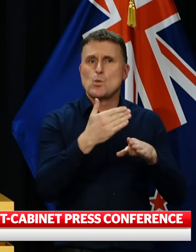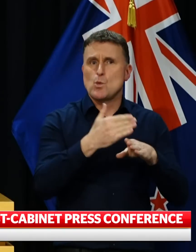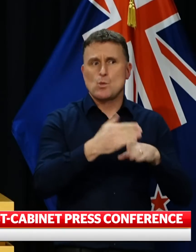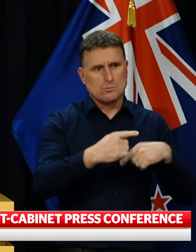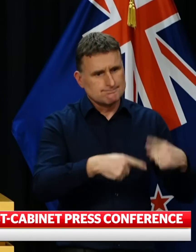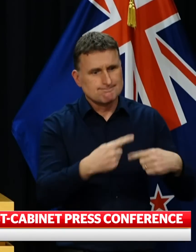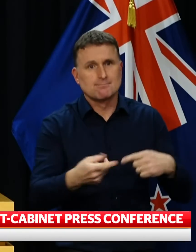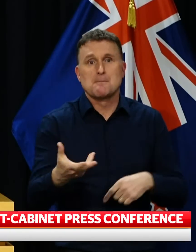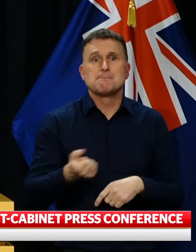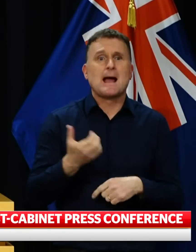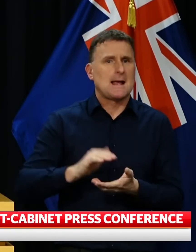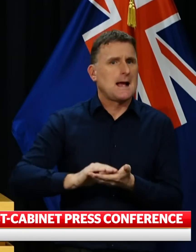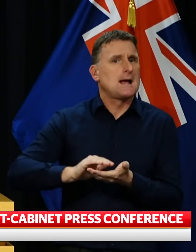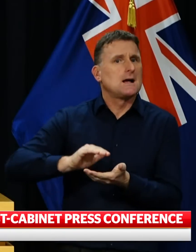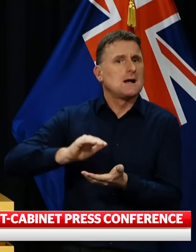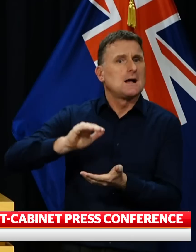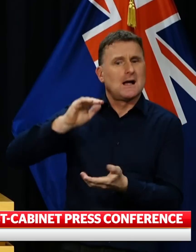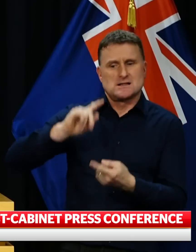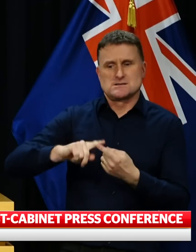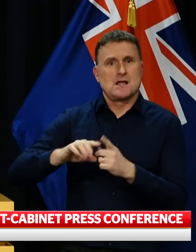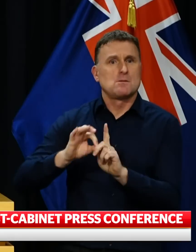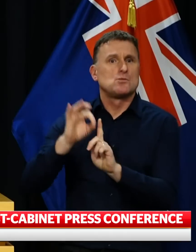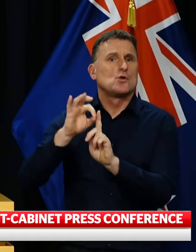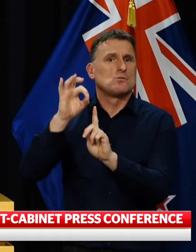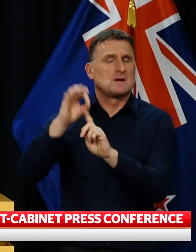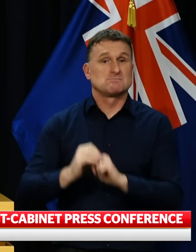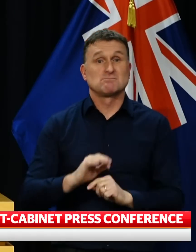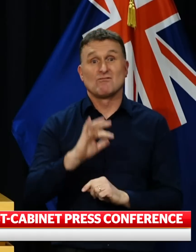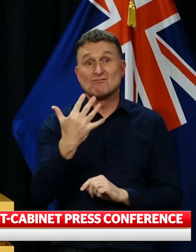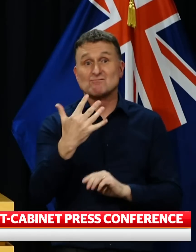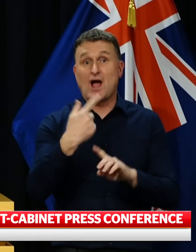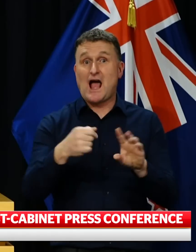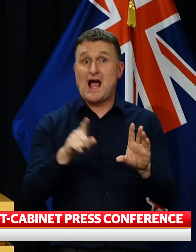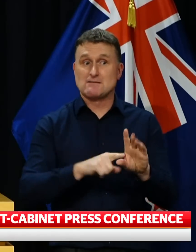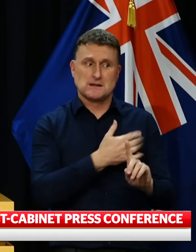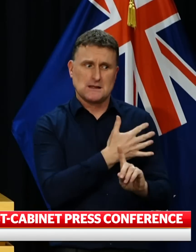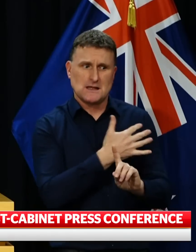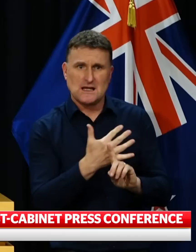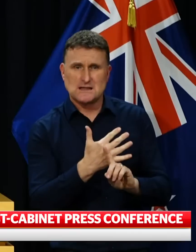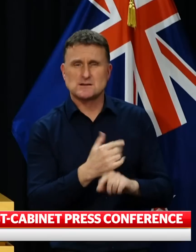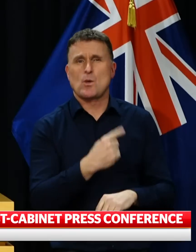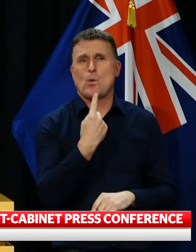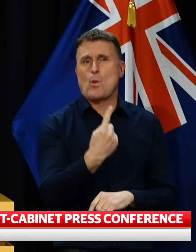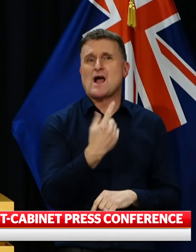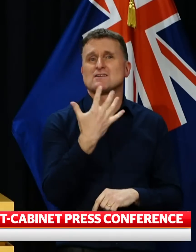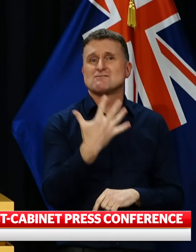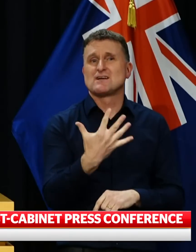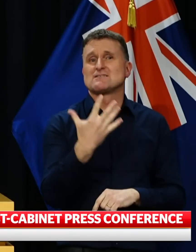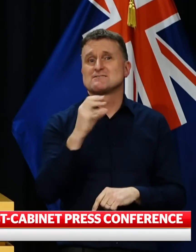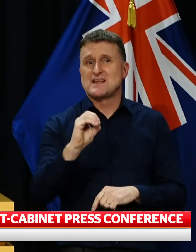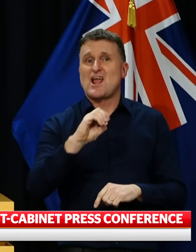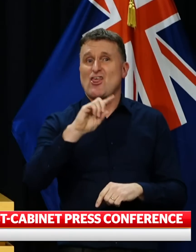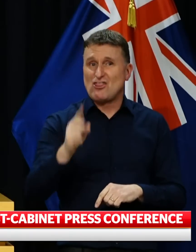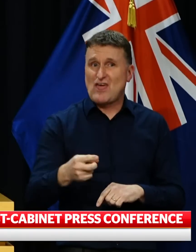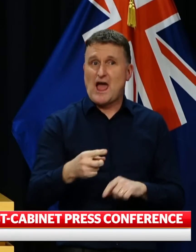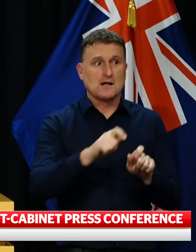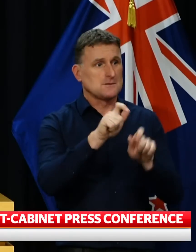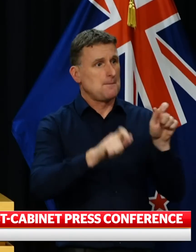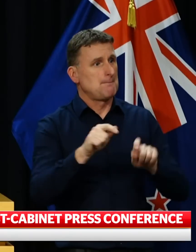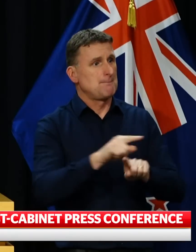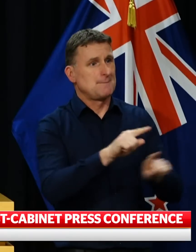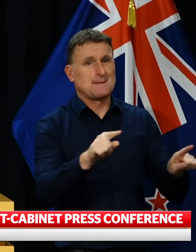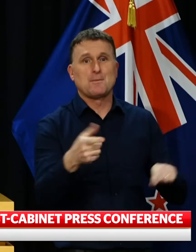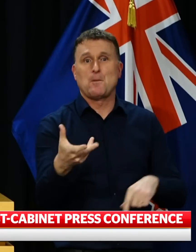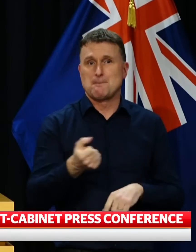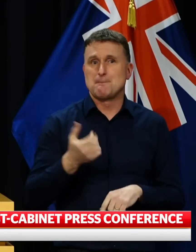workers. Over the past 5.5 years, more than 150,000 New Zealanders have also seen their pay increase through